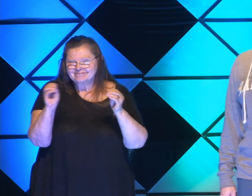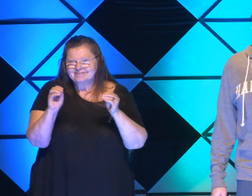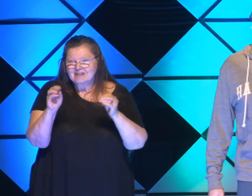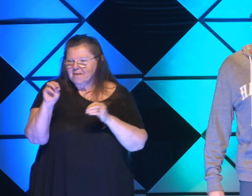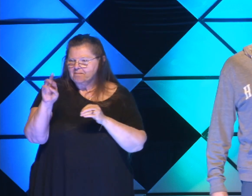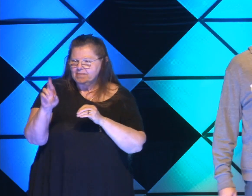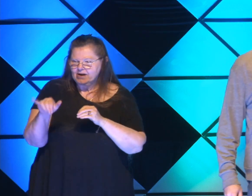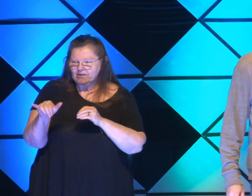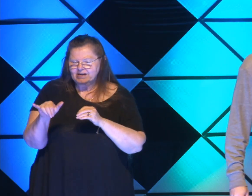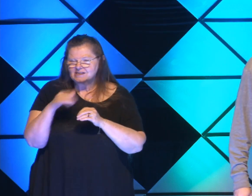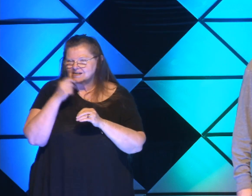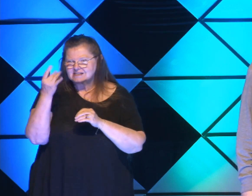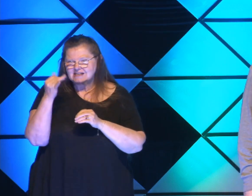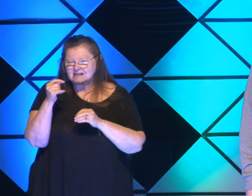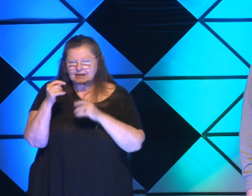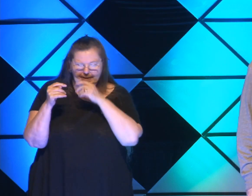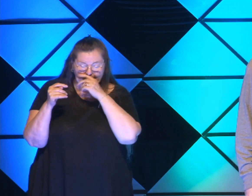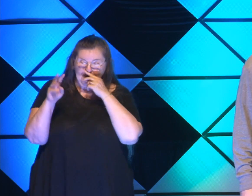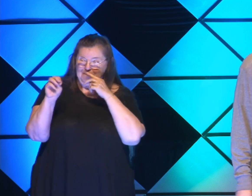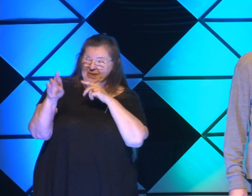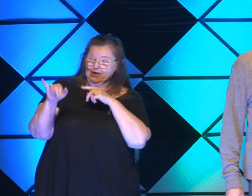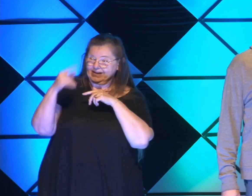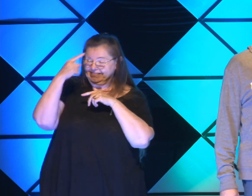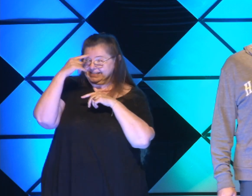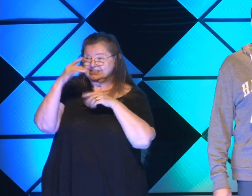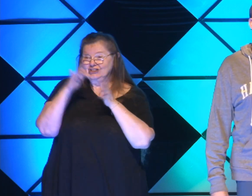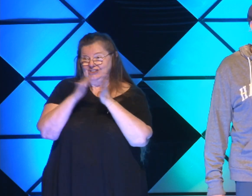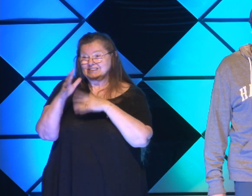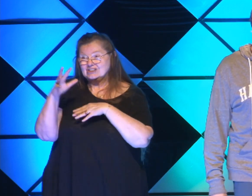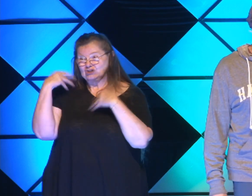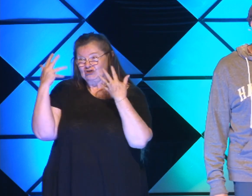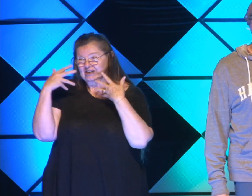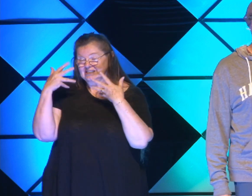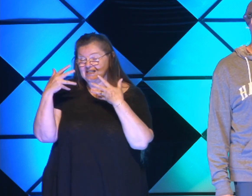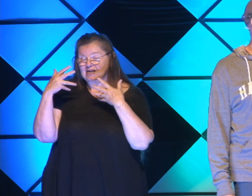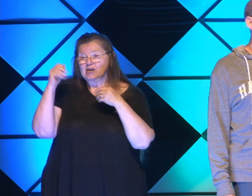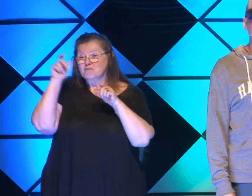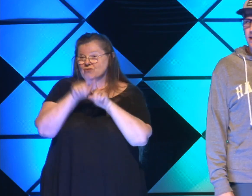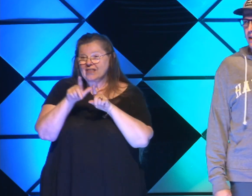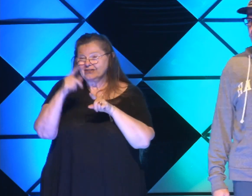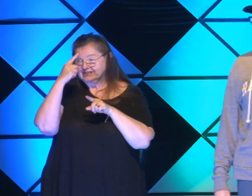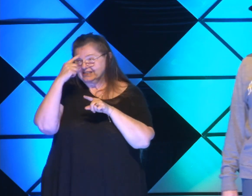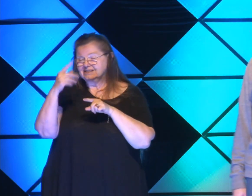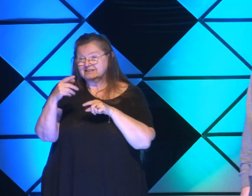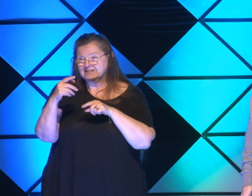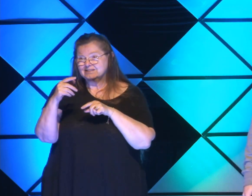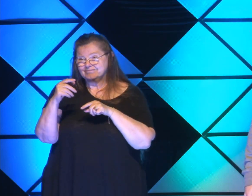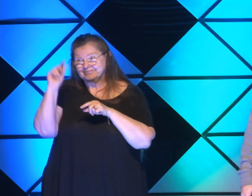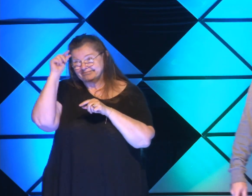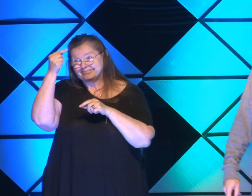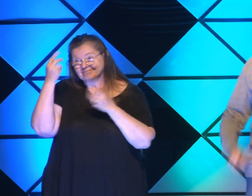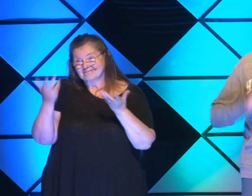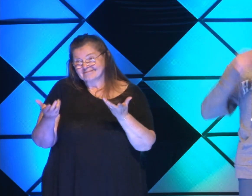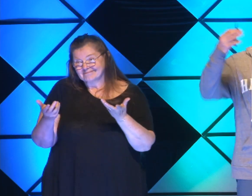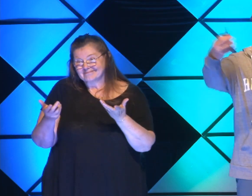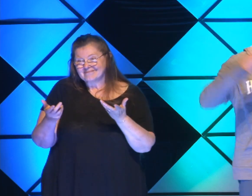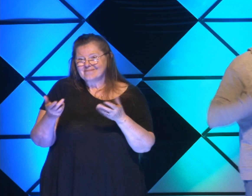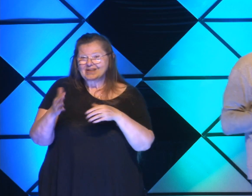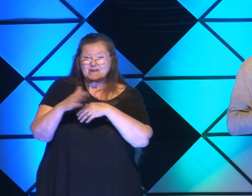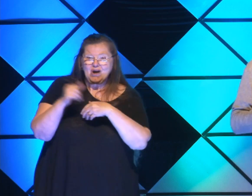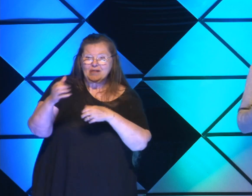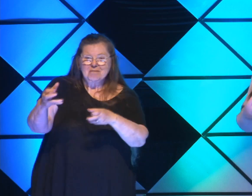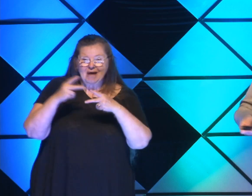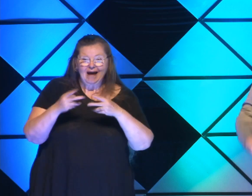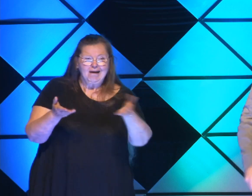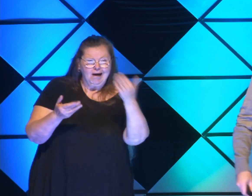Mary doesn't get it. Mary thinks he's crazy. His brothers think he's nuts at one point in the Gospel. They're like trying to call him back